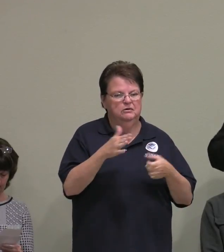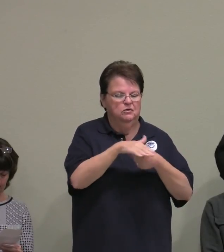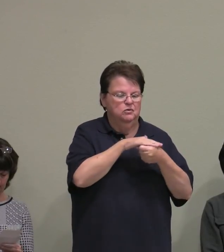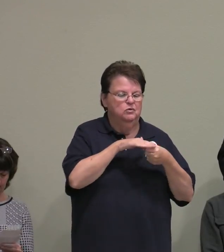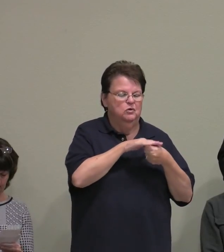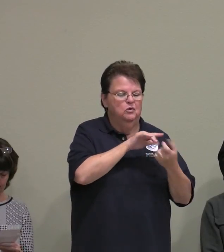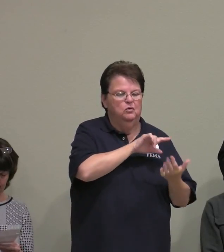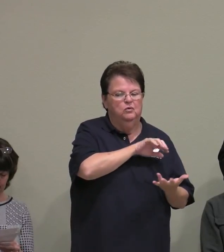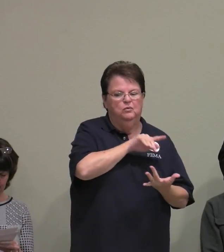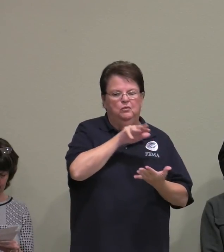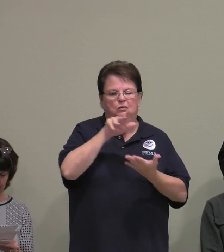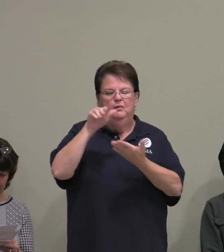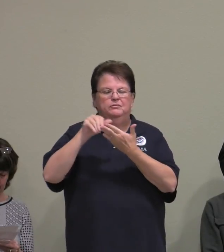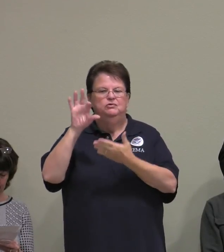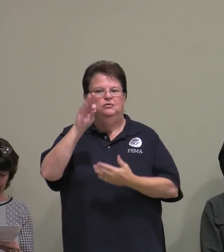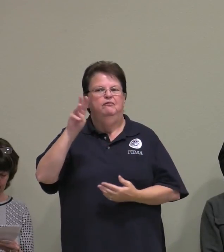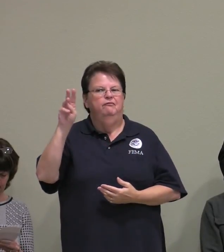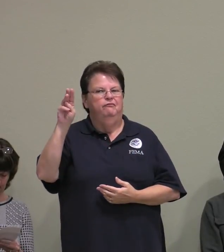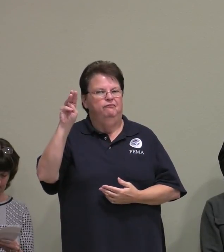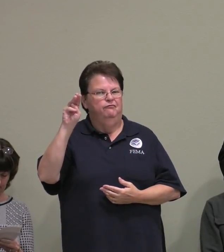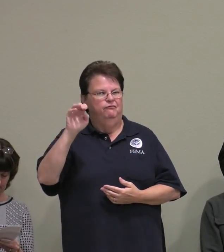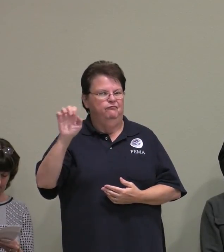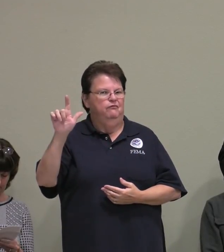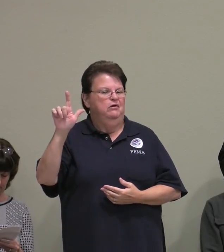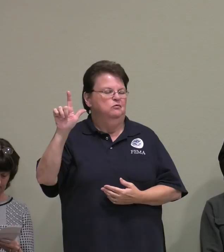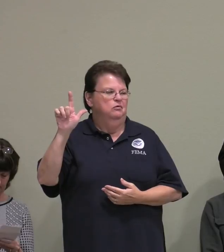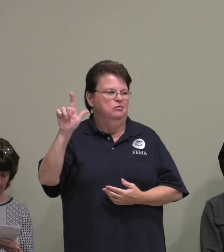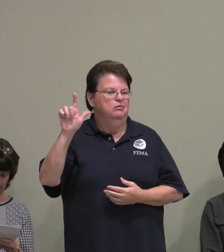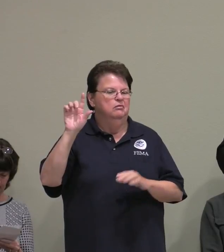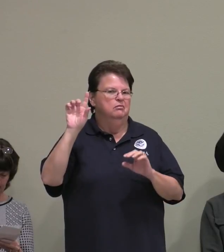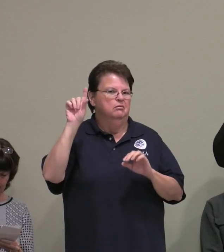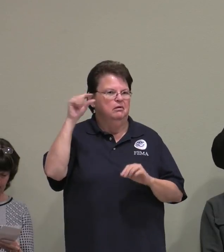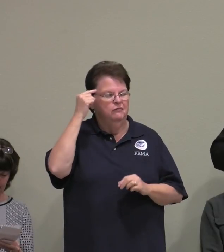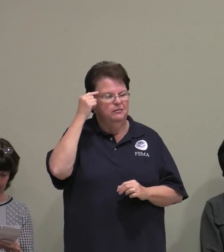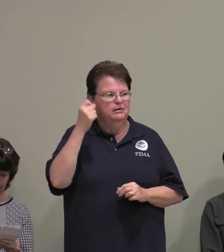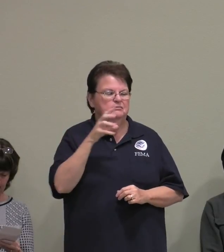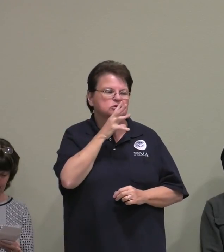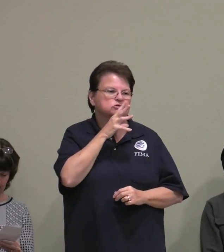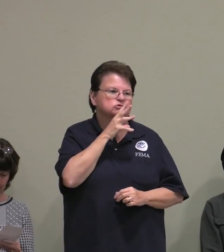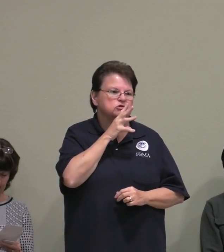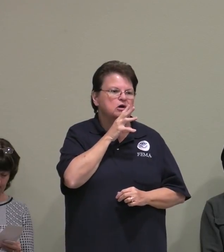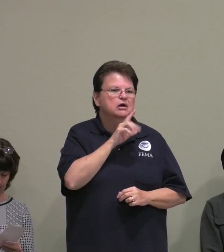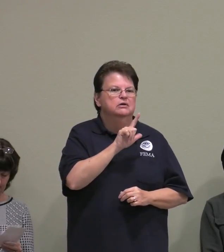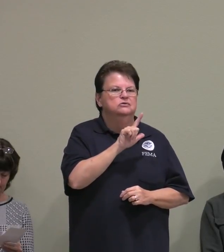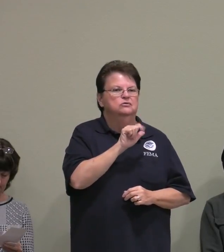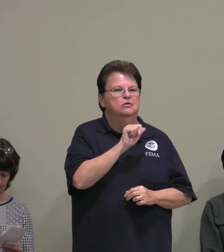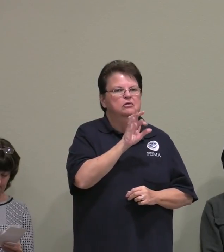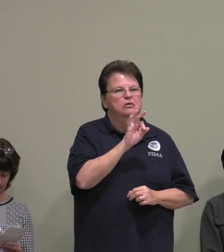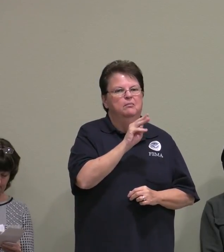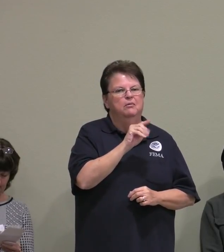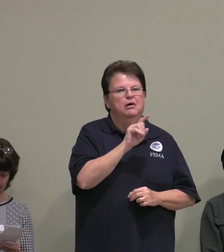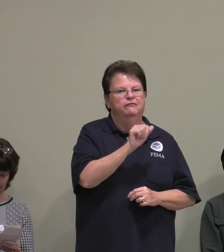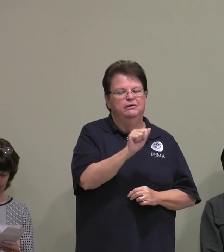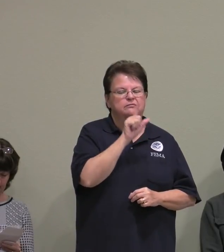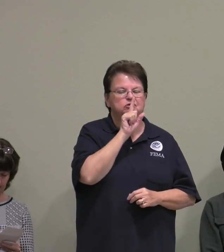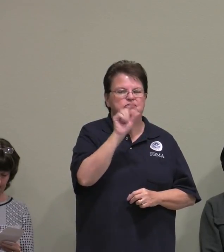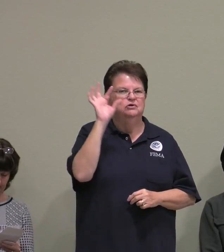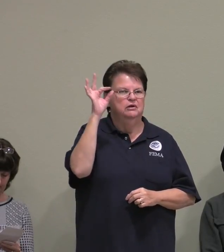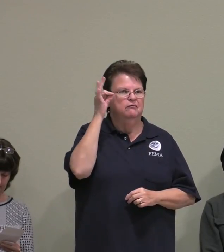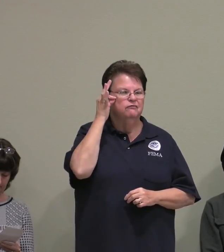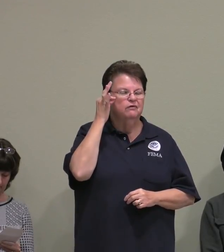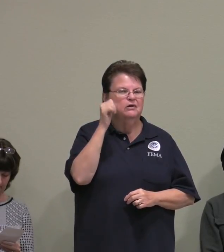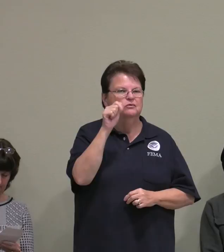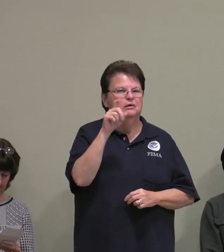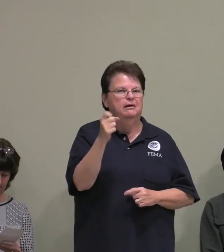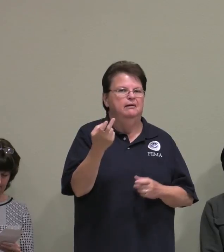all the way on up to the federal government. I've been talking about Congressman LaMalfa to ensure that the federal aid comes